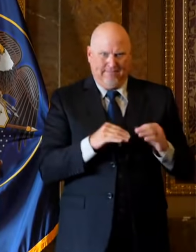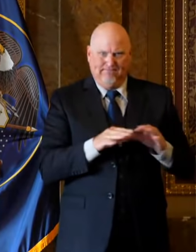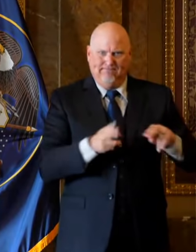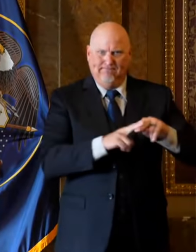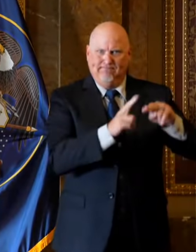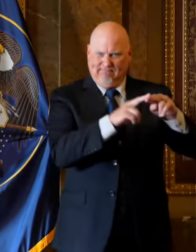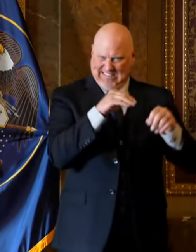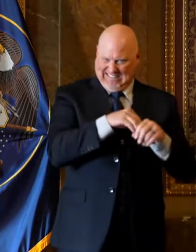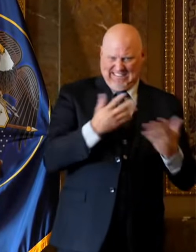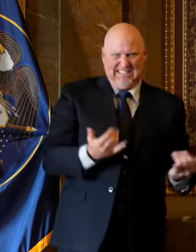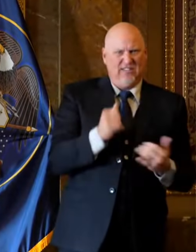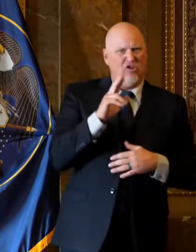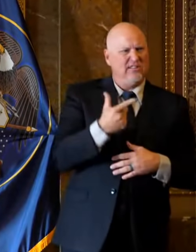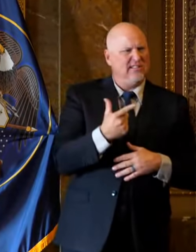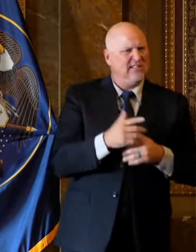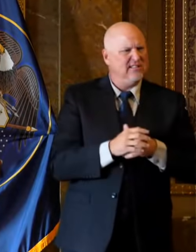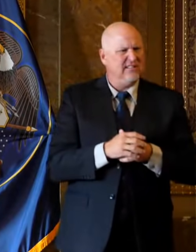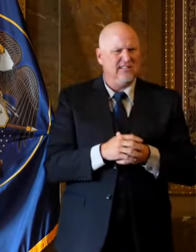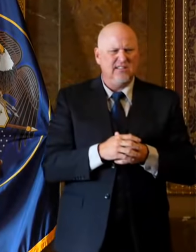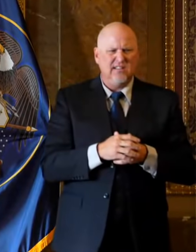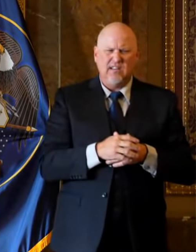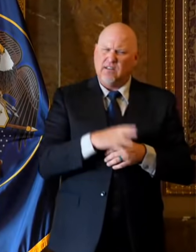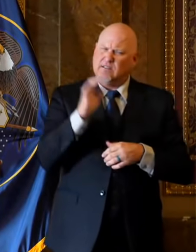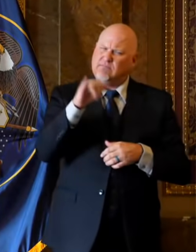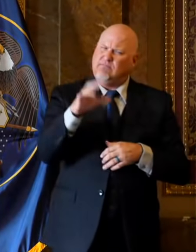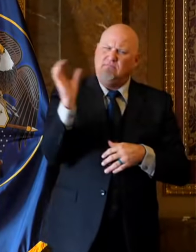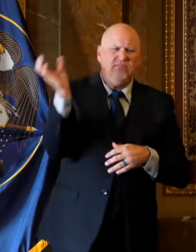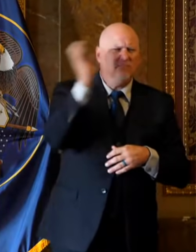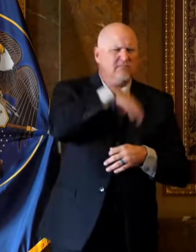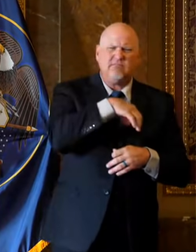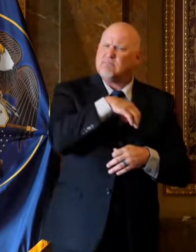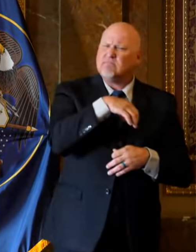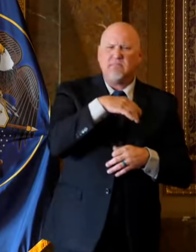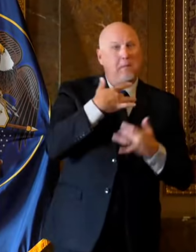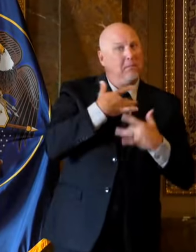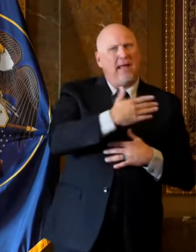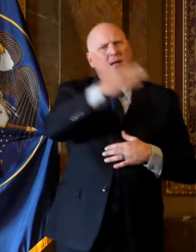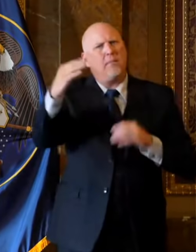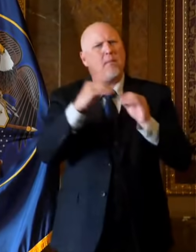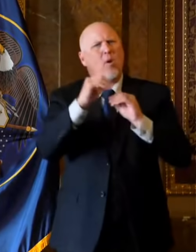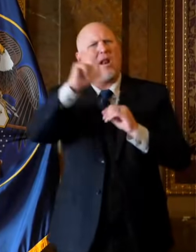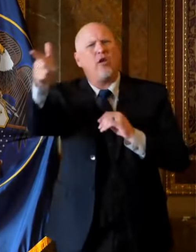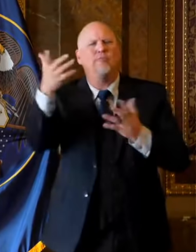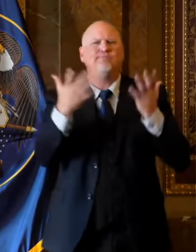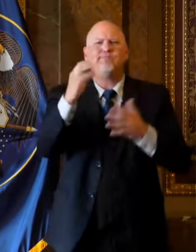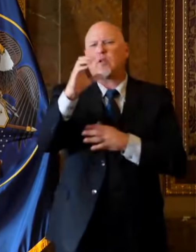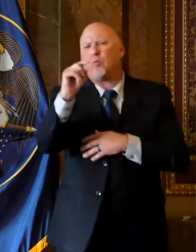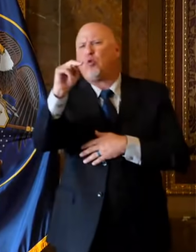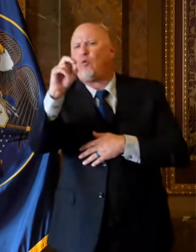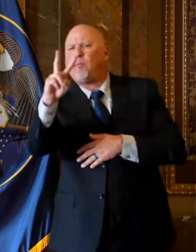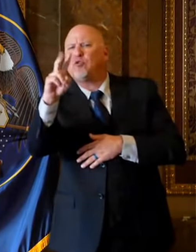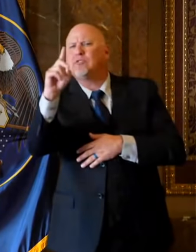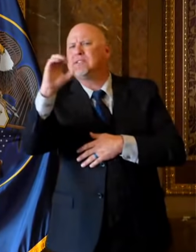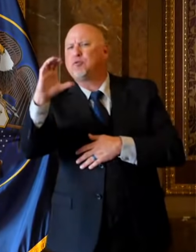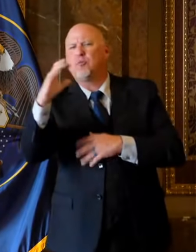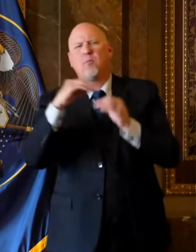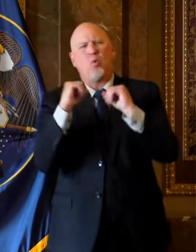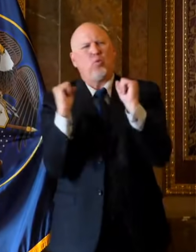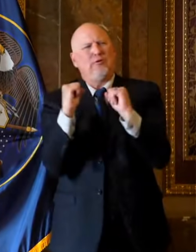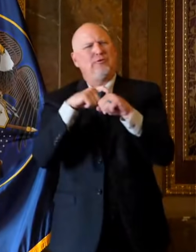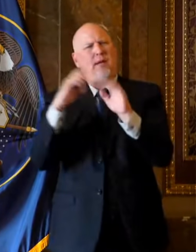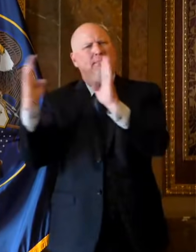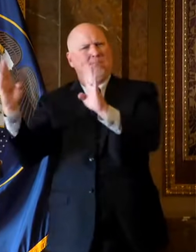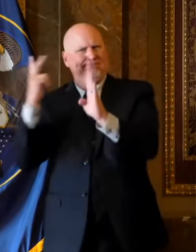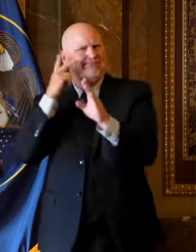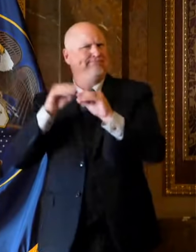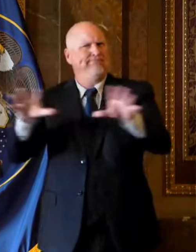Normally, this is a virus that we only see in the winter months. Just this last week, we are now averaging 209 cases